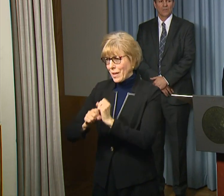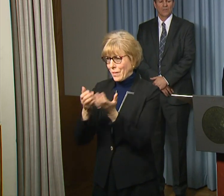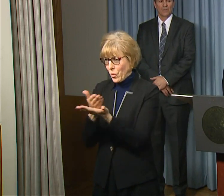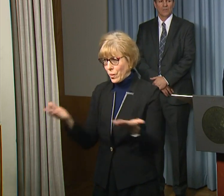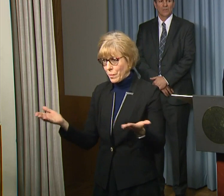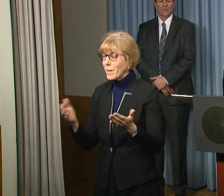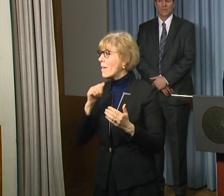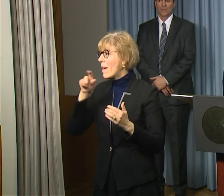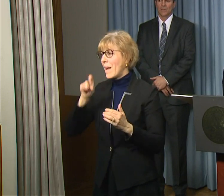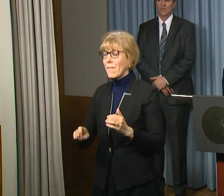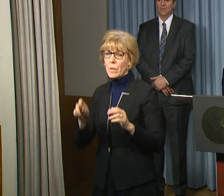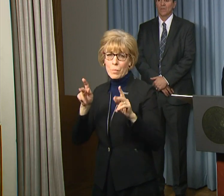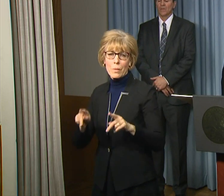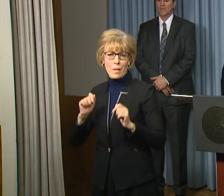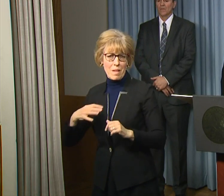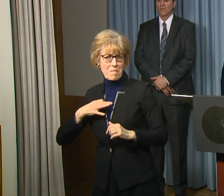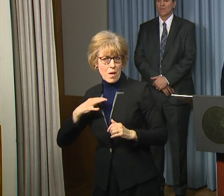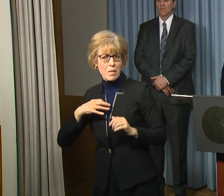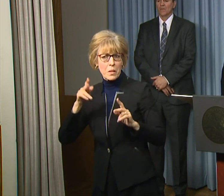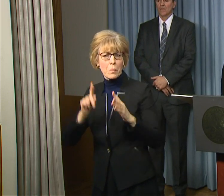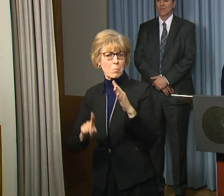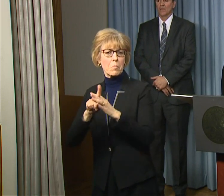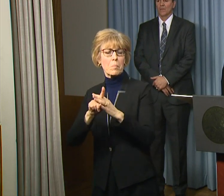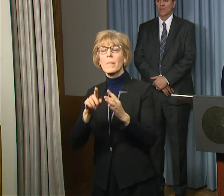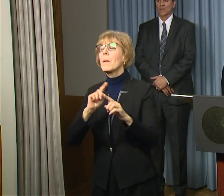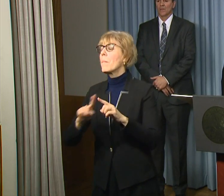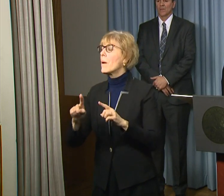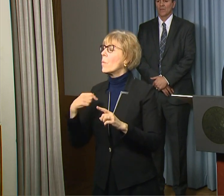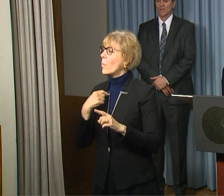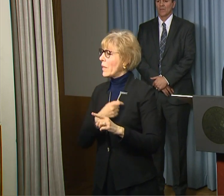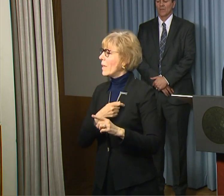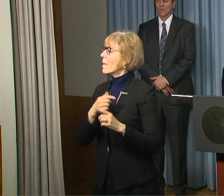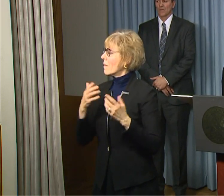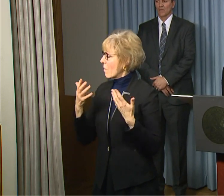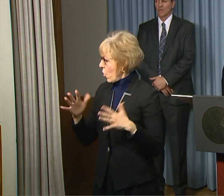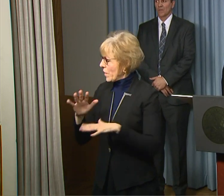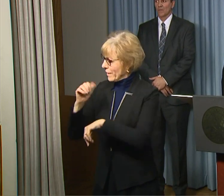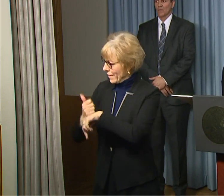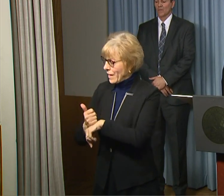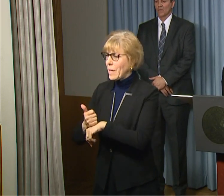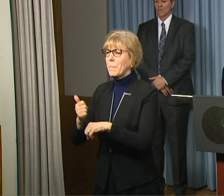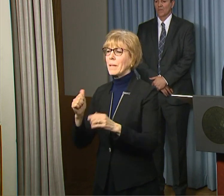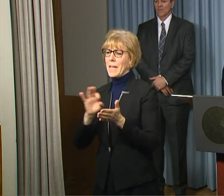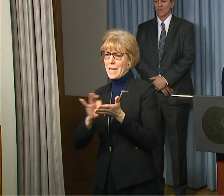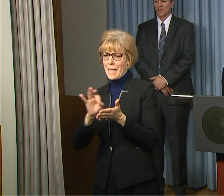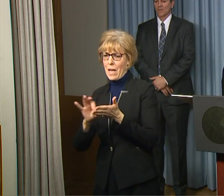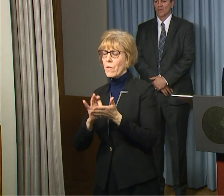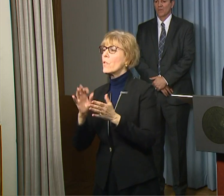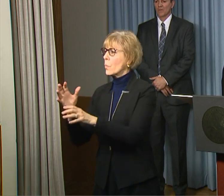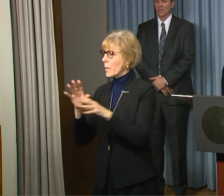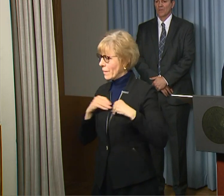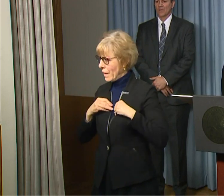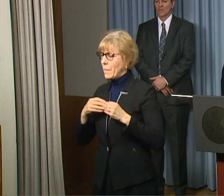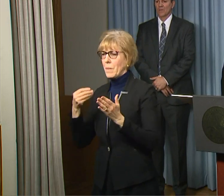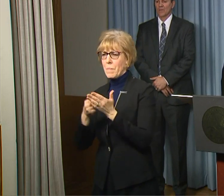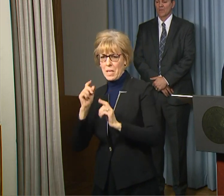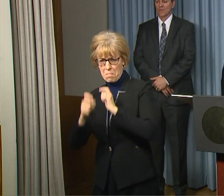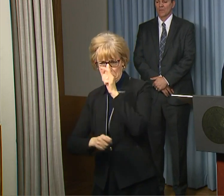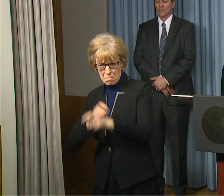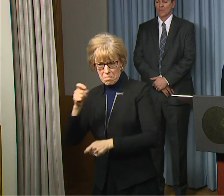everyone is able to volunteer in person, so a donation account is already established to accept donations to help our shelters and other